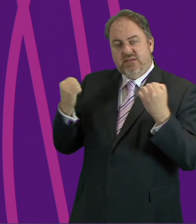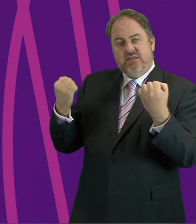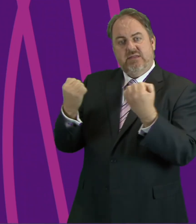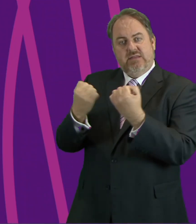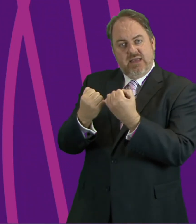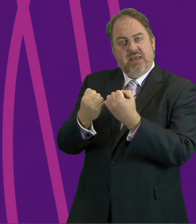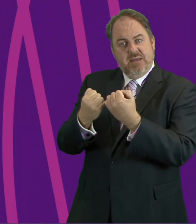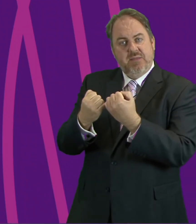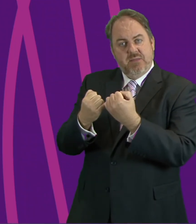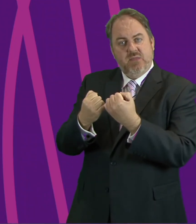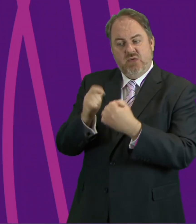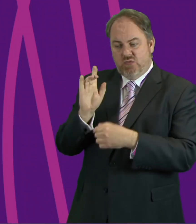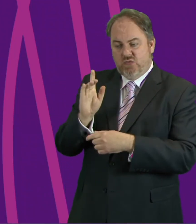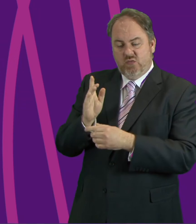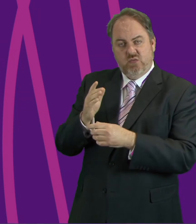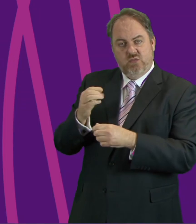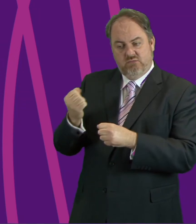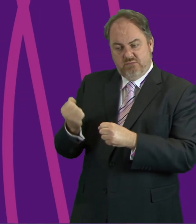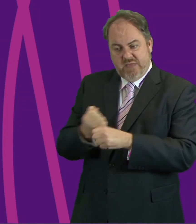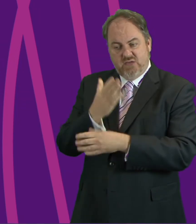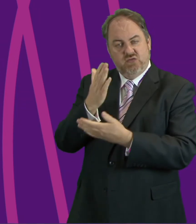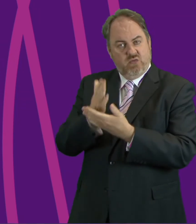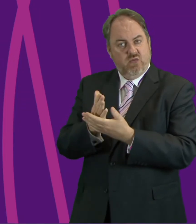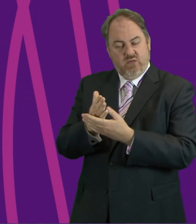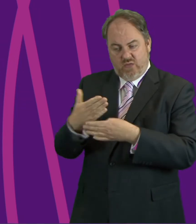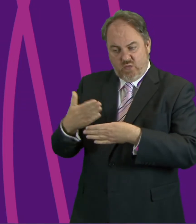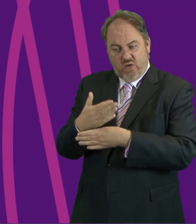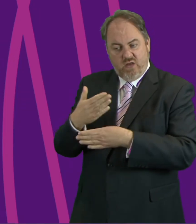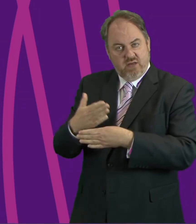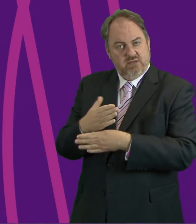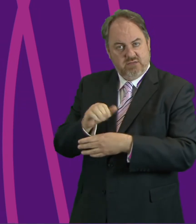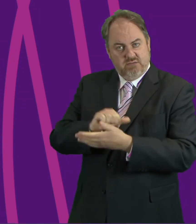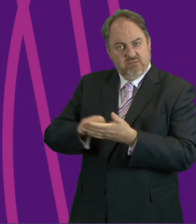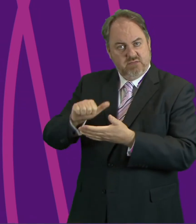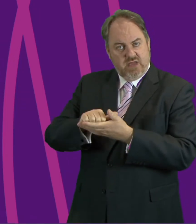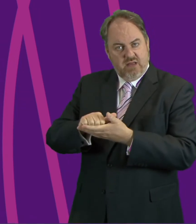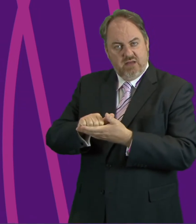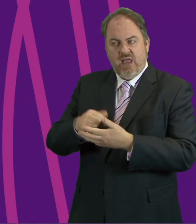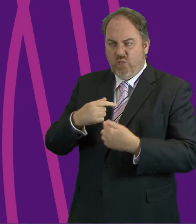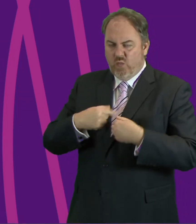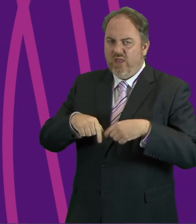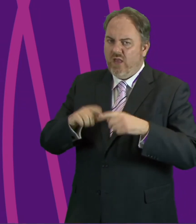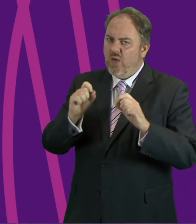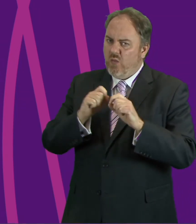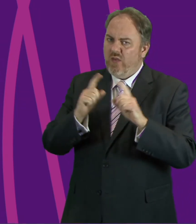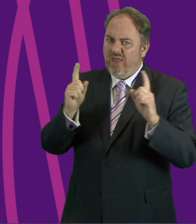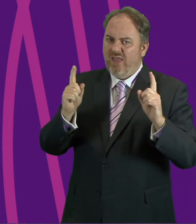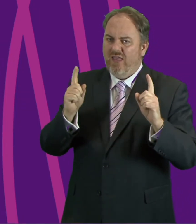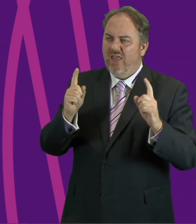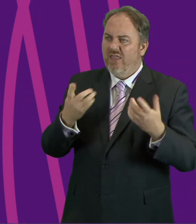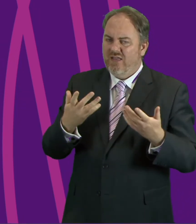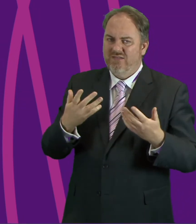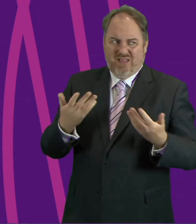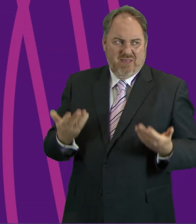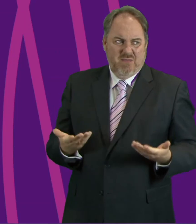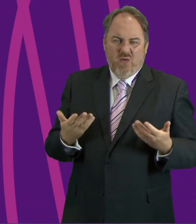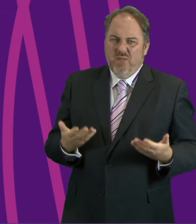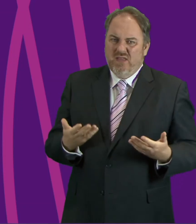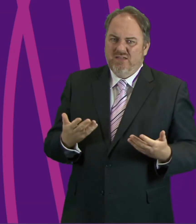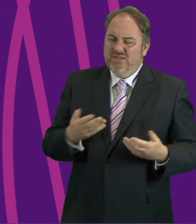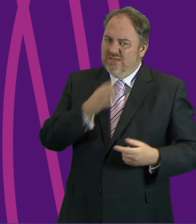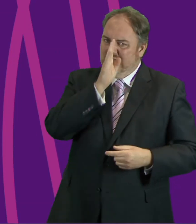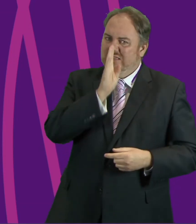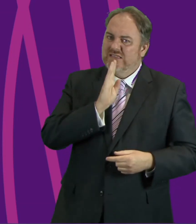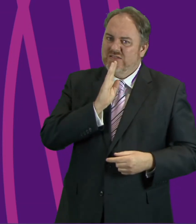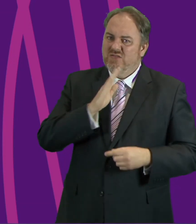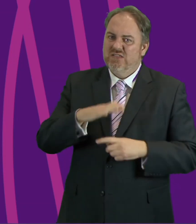this work. I am mindful, and the service is mindful of its importance in the current context, and